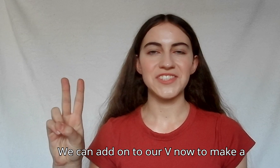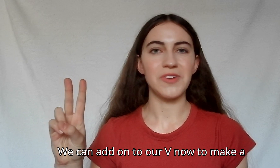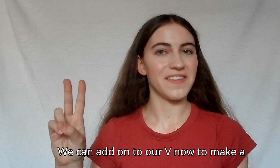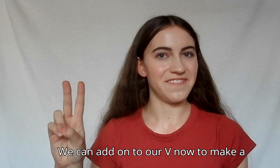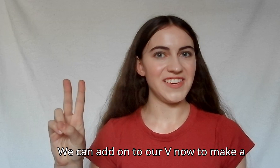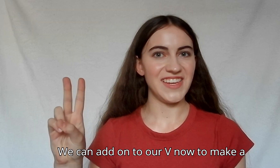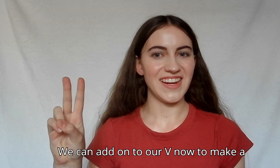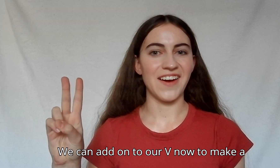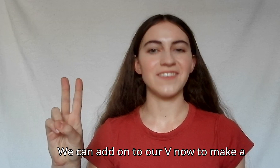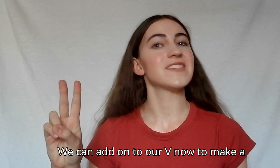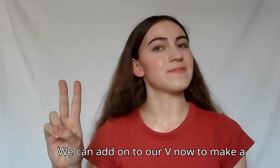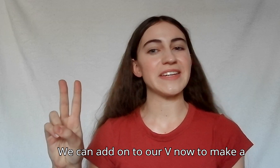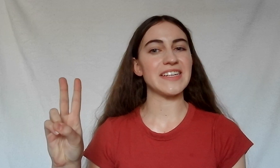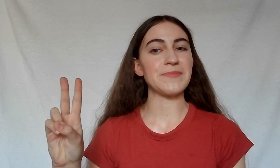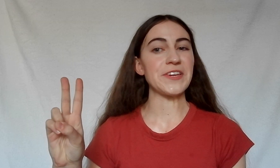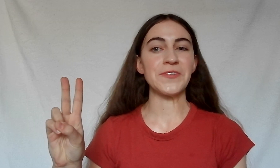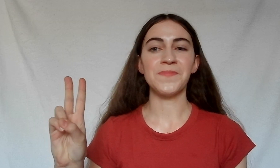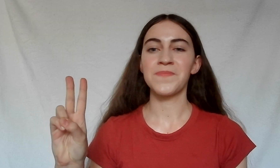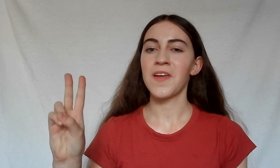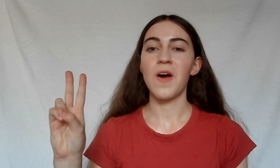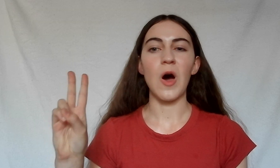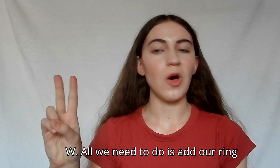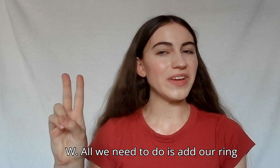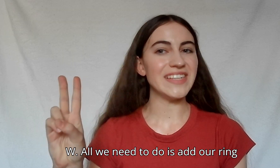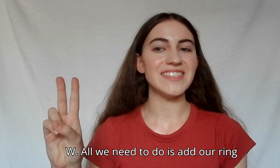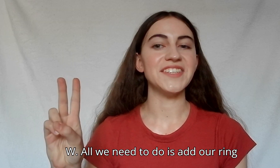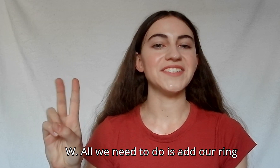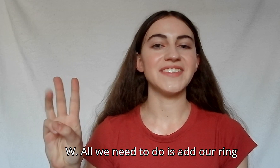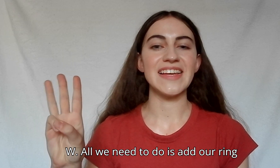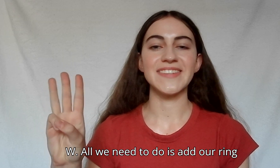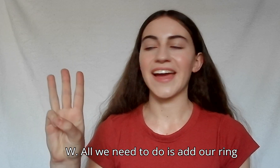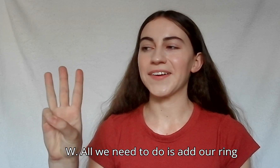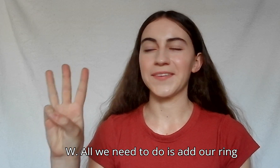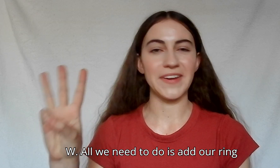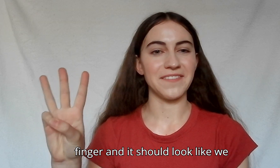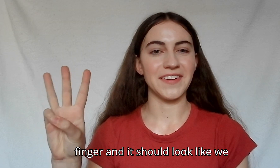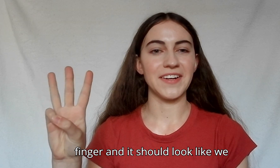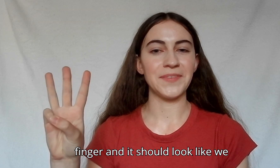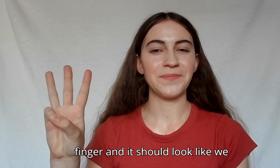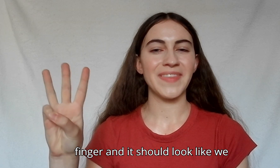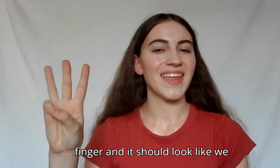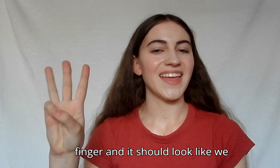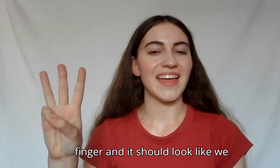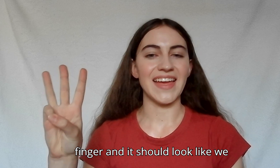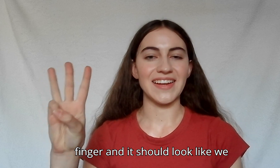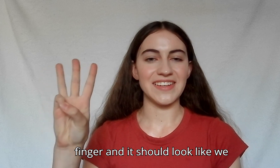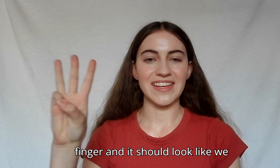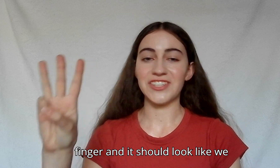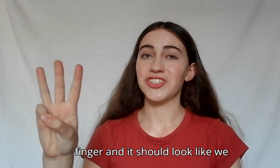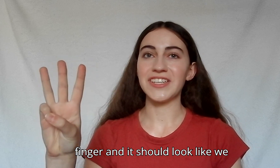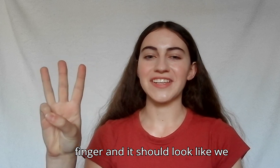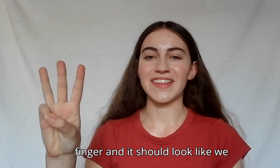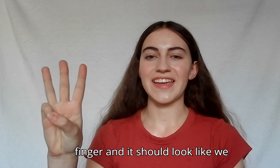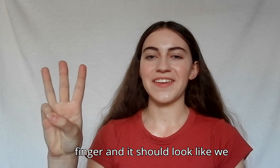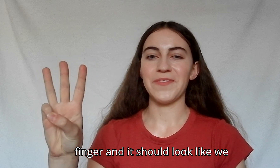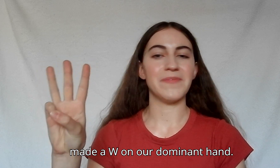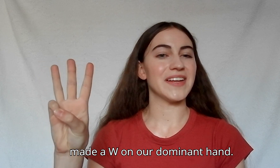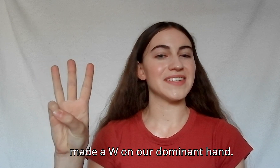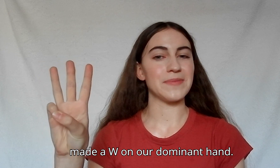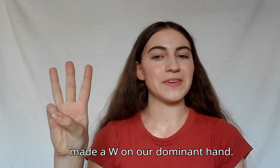our V now to make a W. All we need to do is add our ring finger, and it should look like we made a W